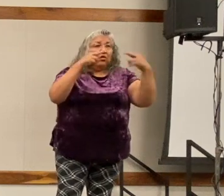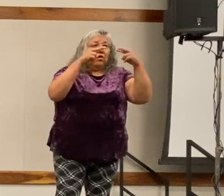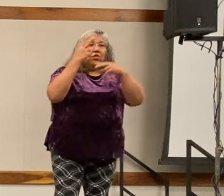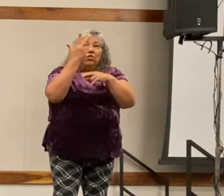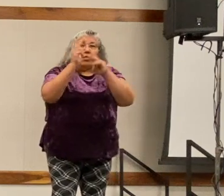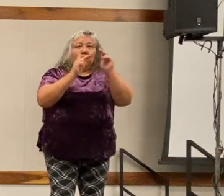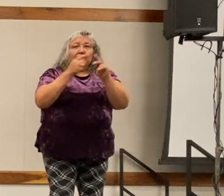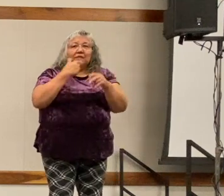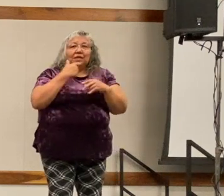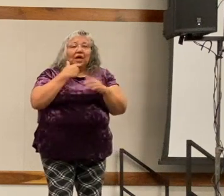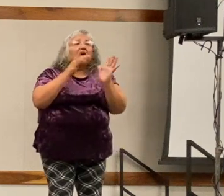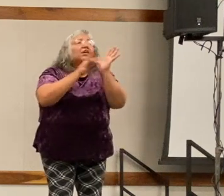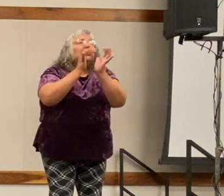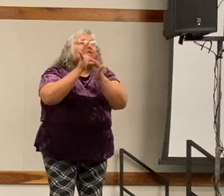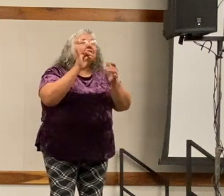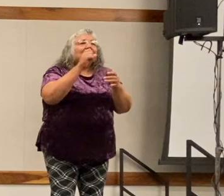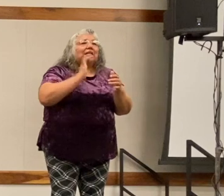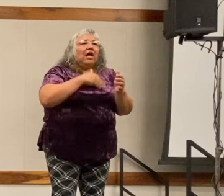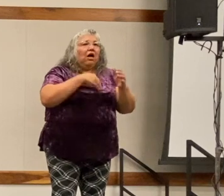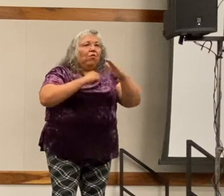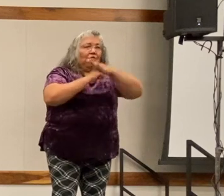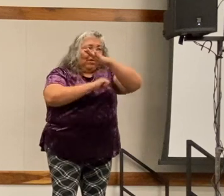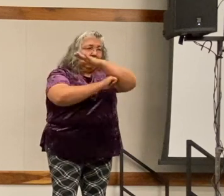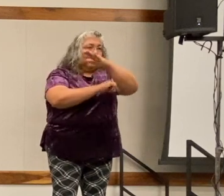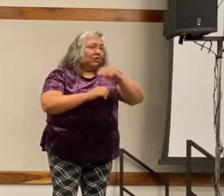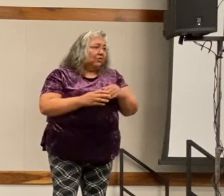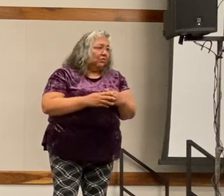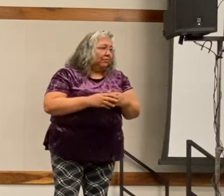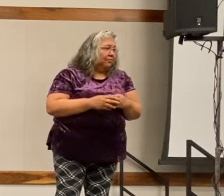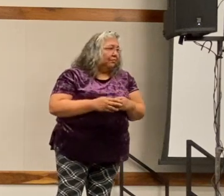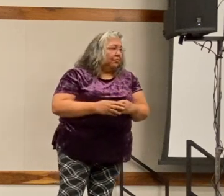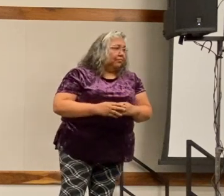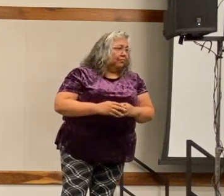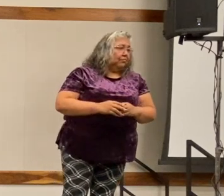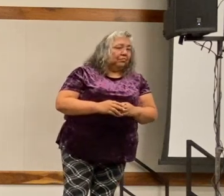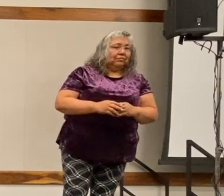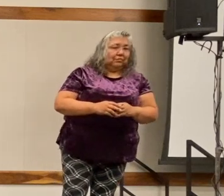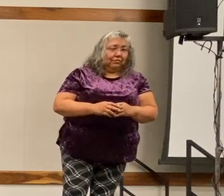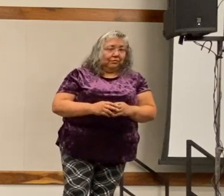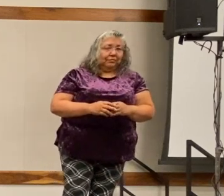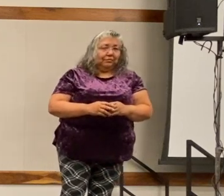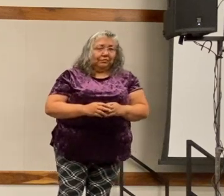three people and say, Jesus is our foundation. Jesus is our foundation.